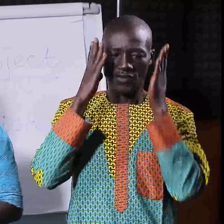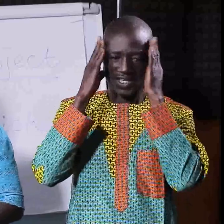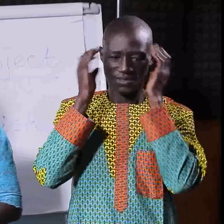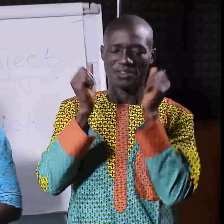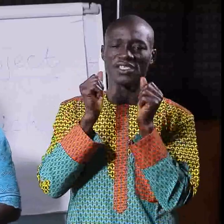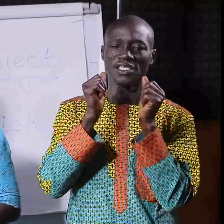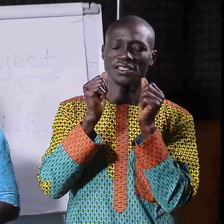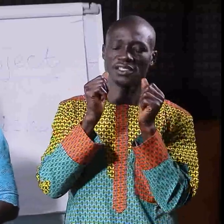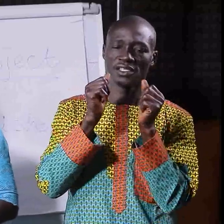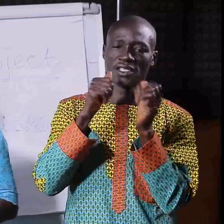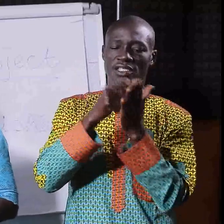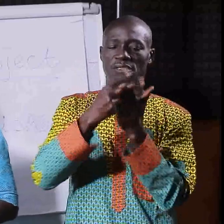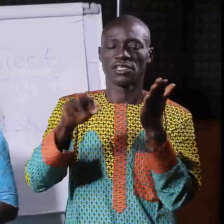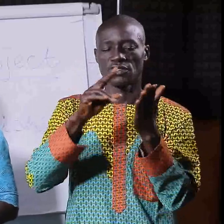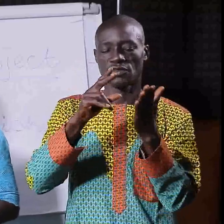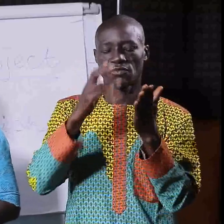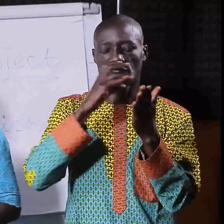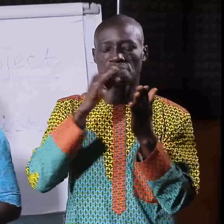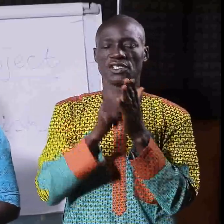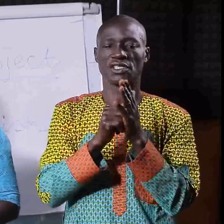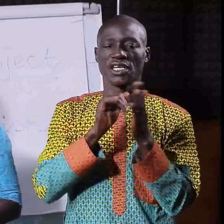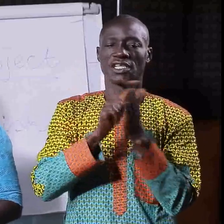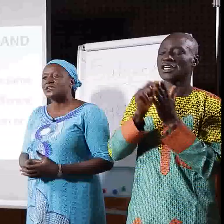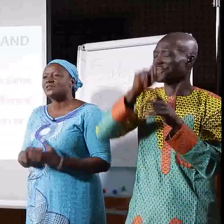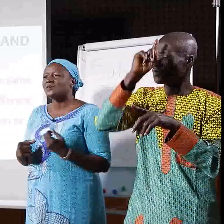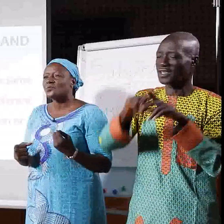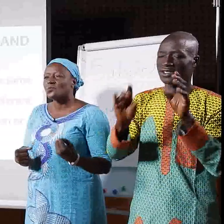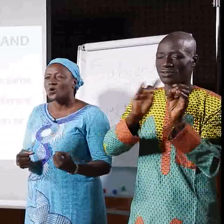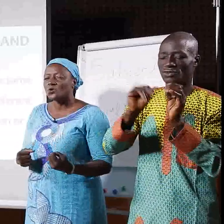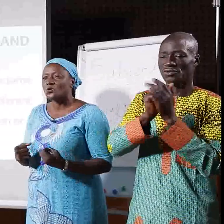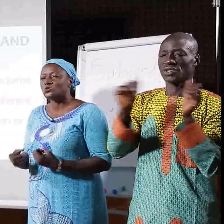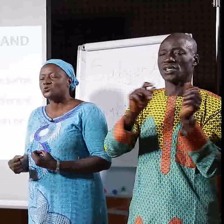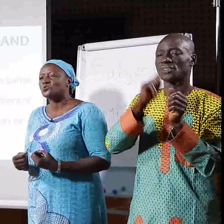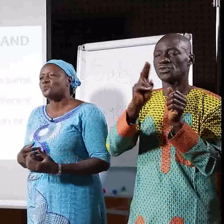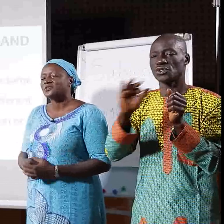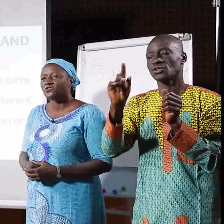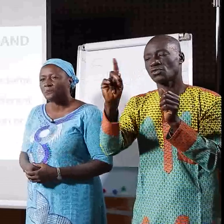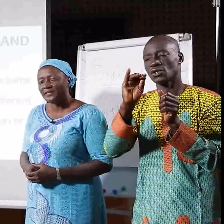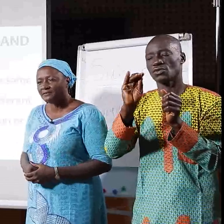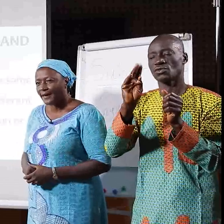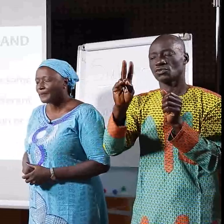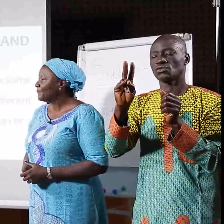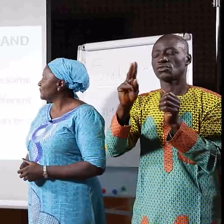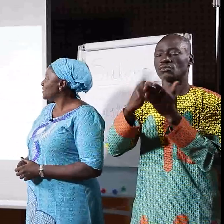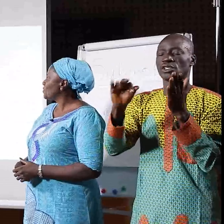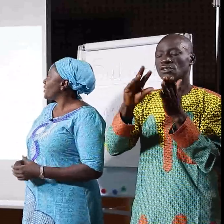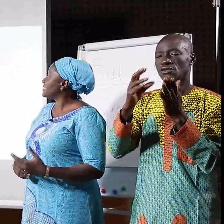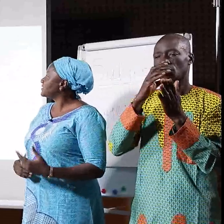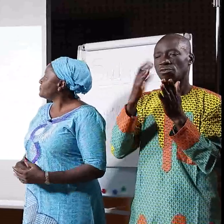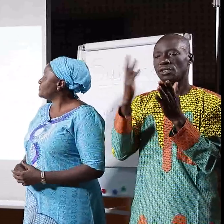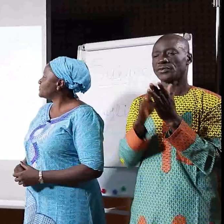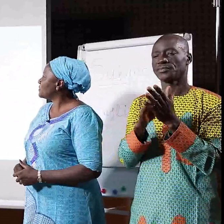of the English language where you will dwell on without using one or two parts of speech there.